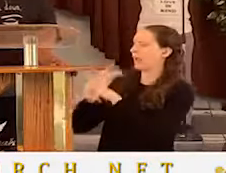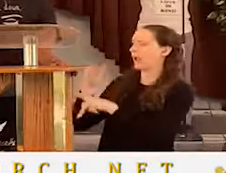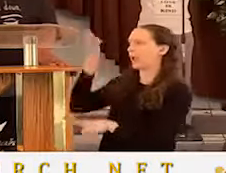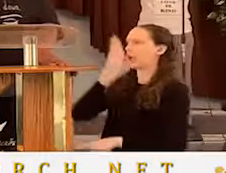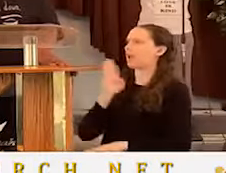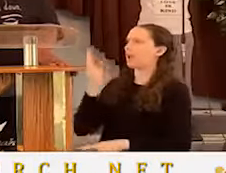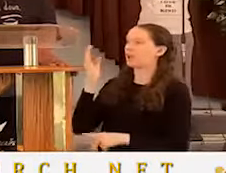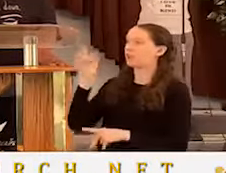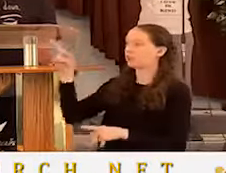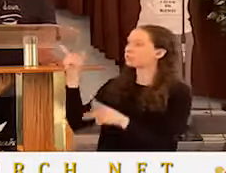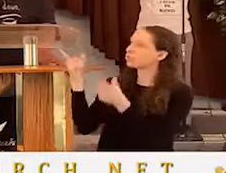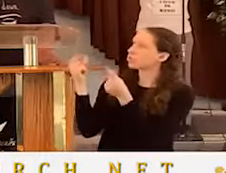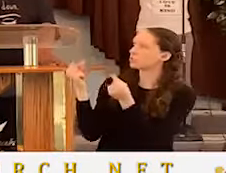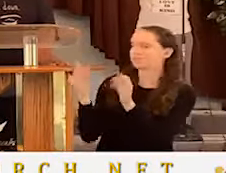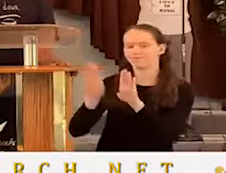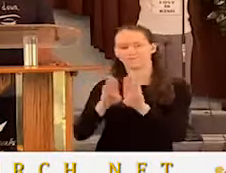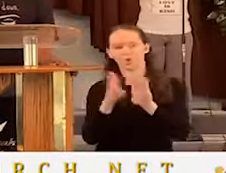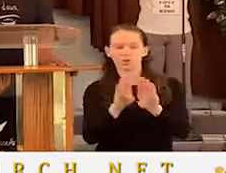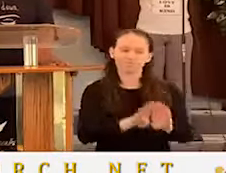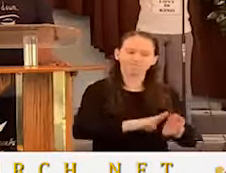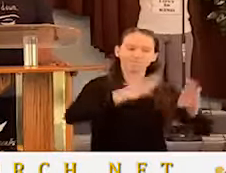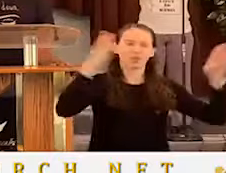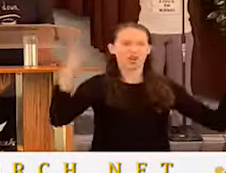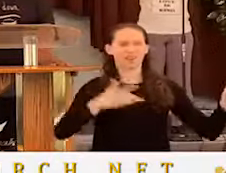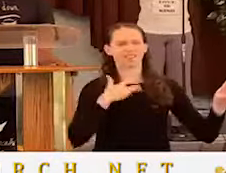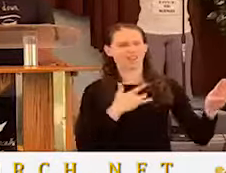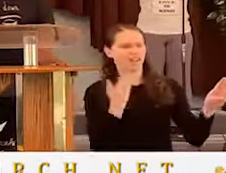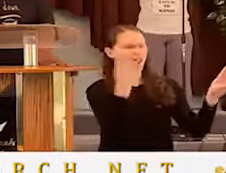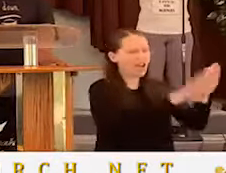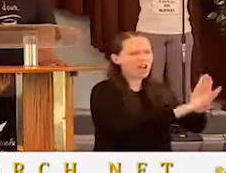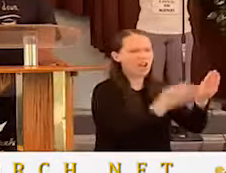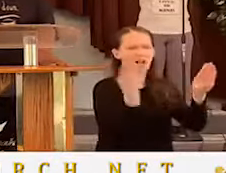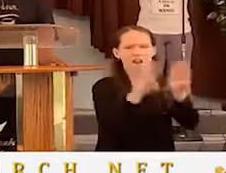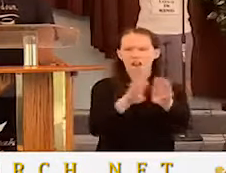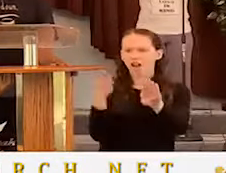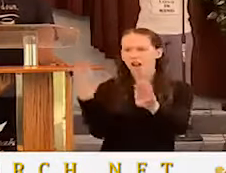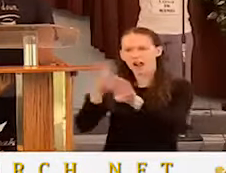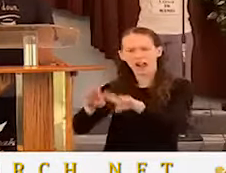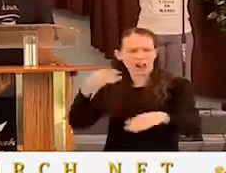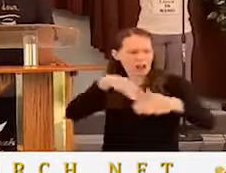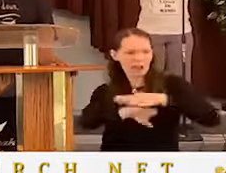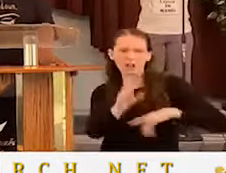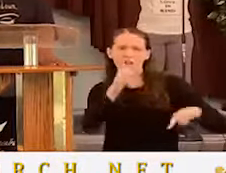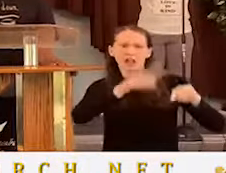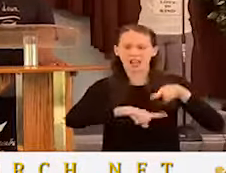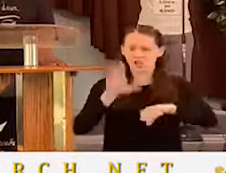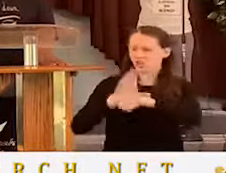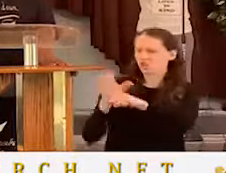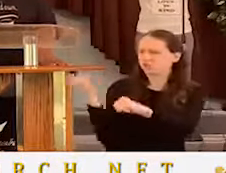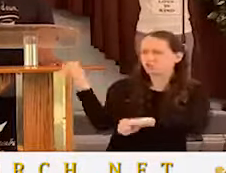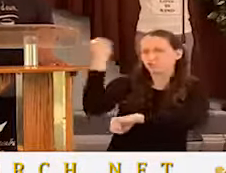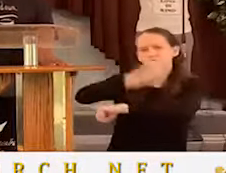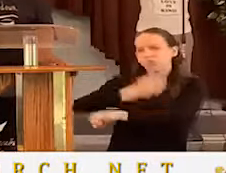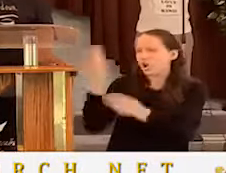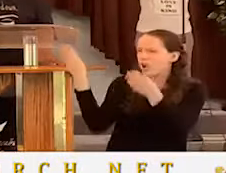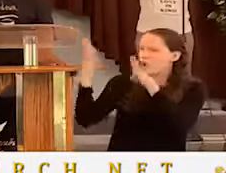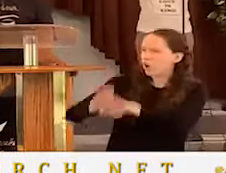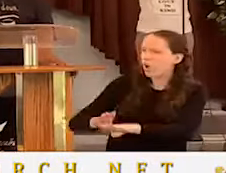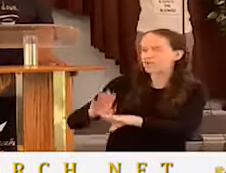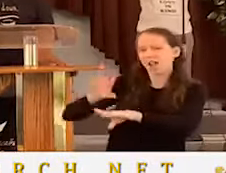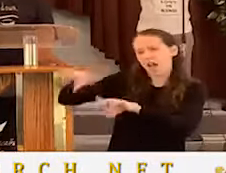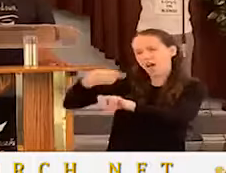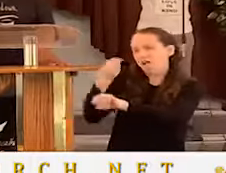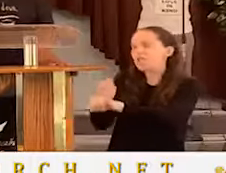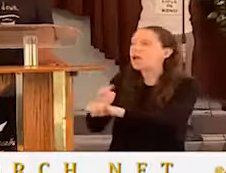will open the door. God, that when it seemed like there are no doors to be opened, shut the church door, put the lock on. But God